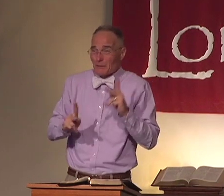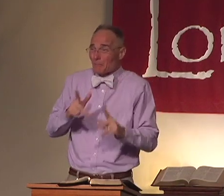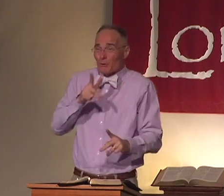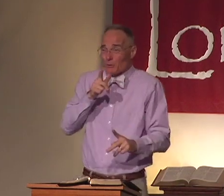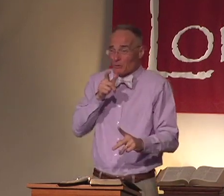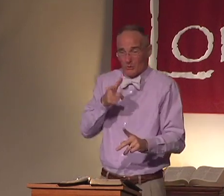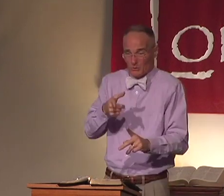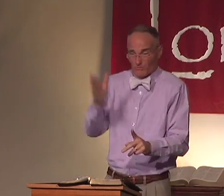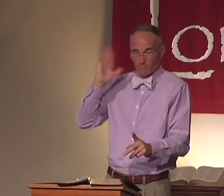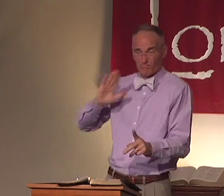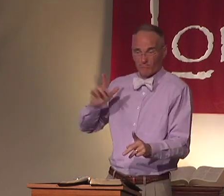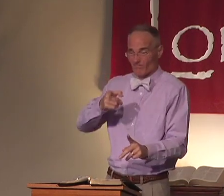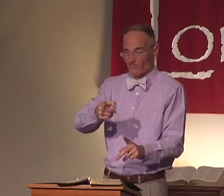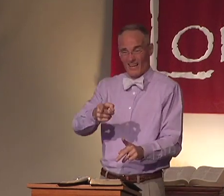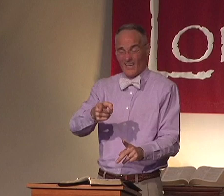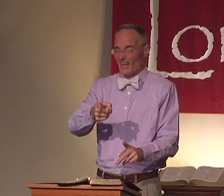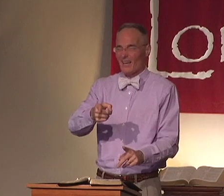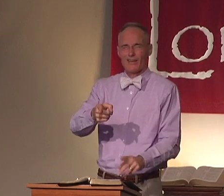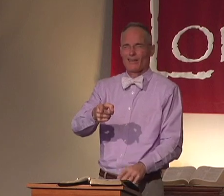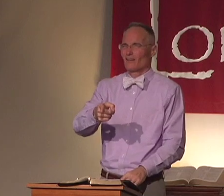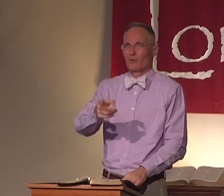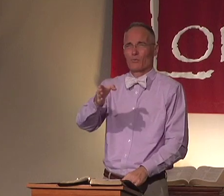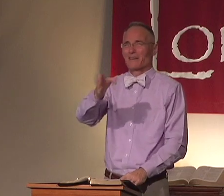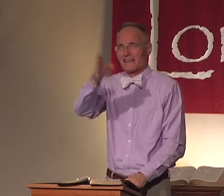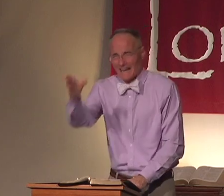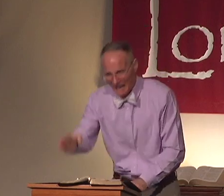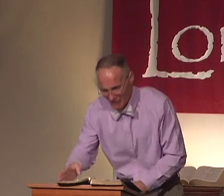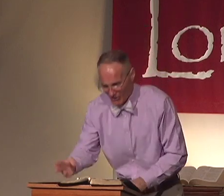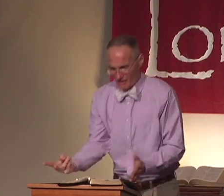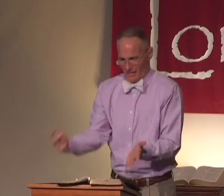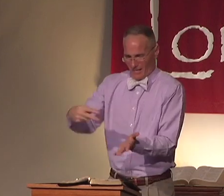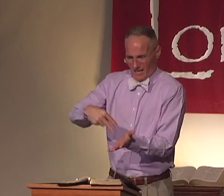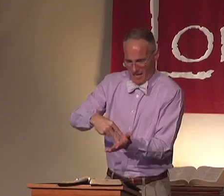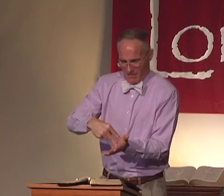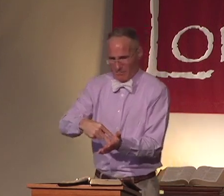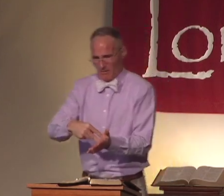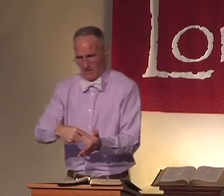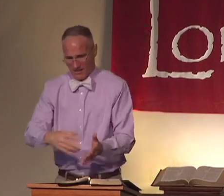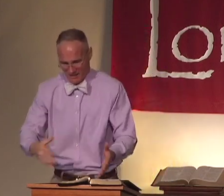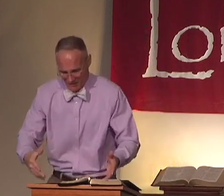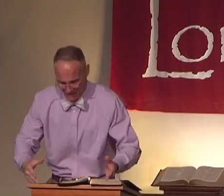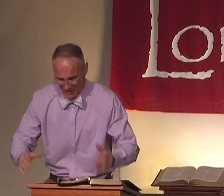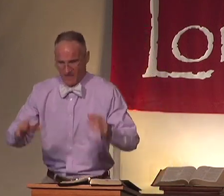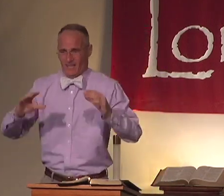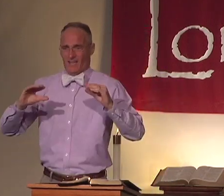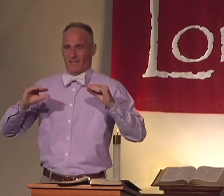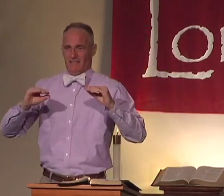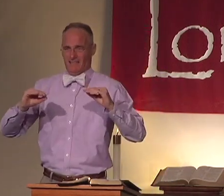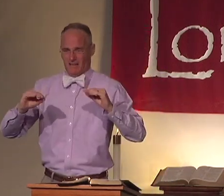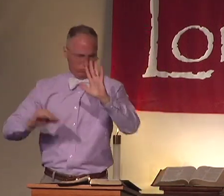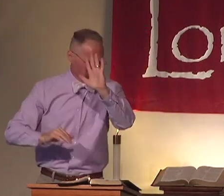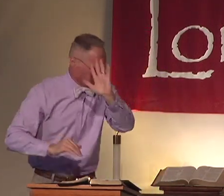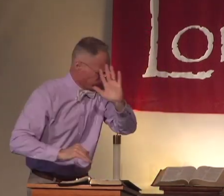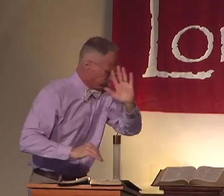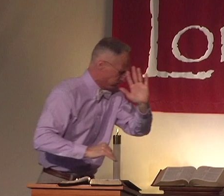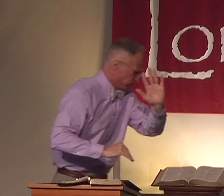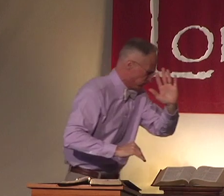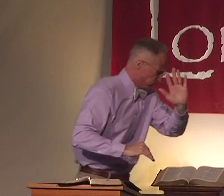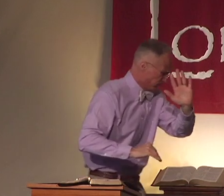And I have seen people who in the past would never stand up and teach. Oh, I can't